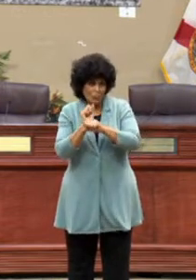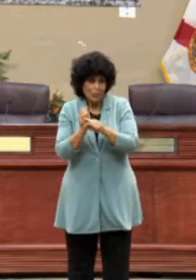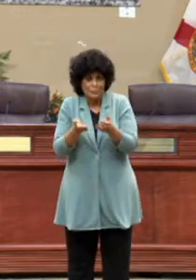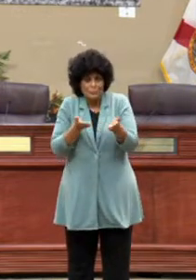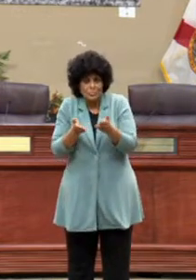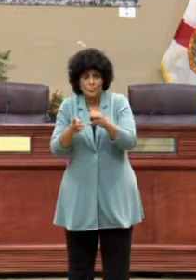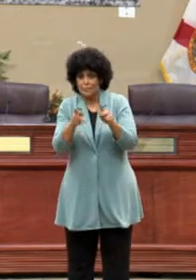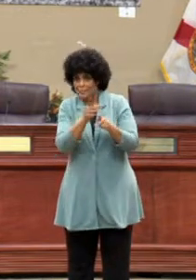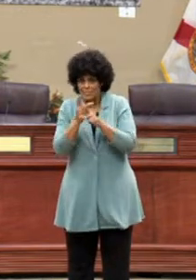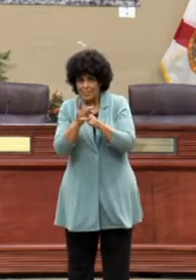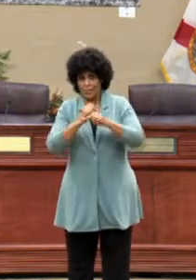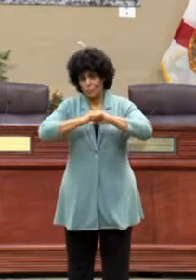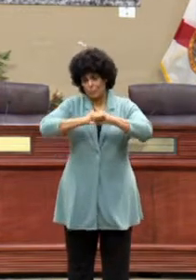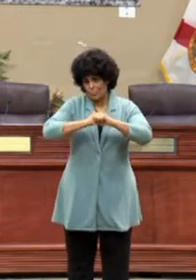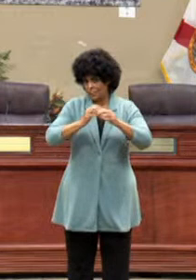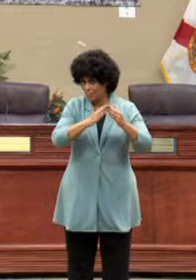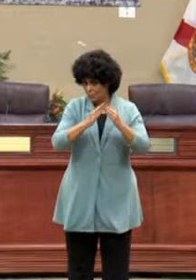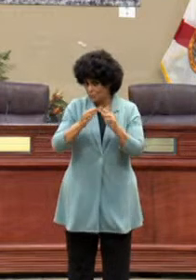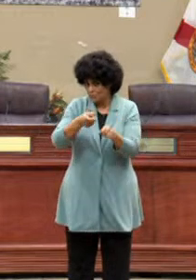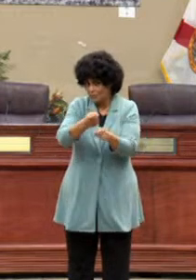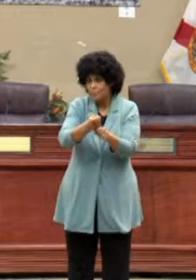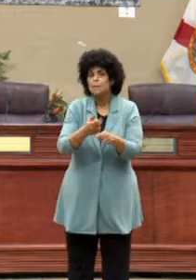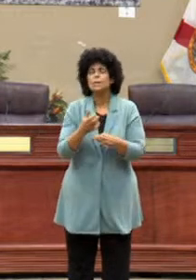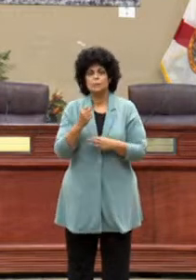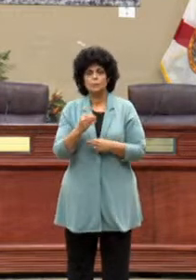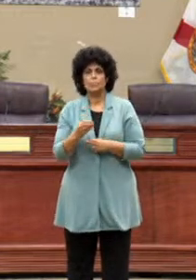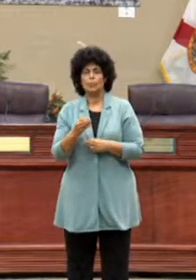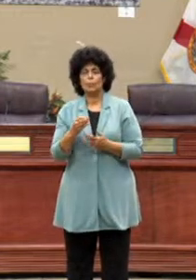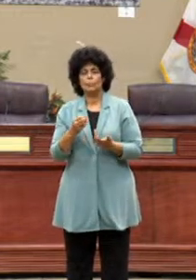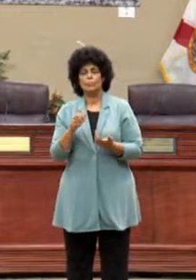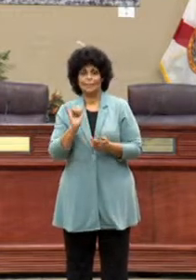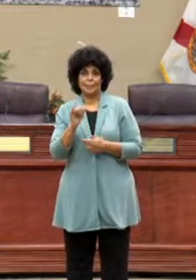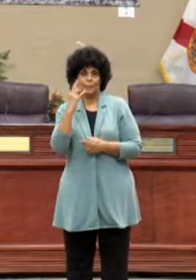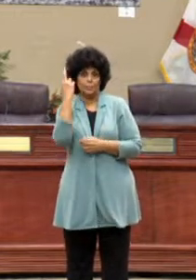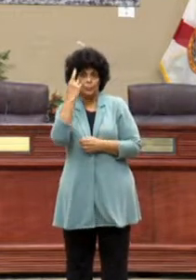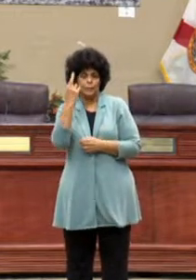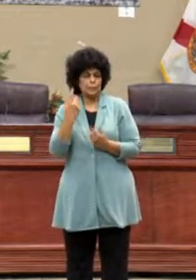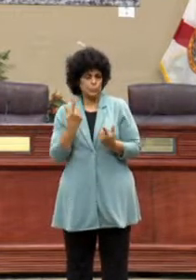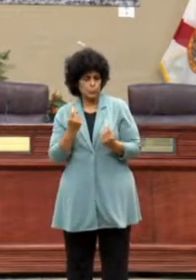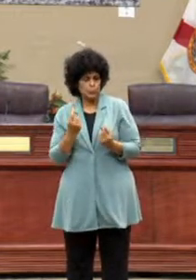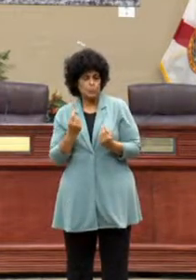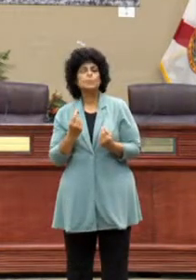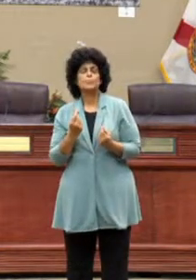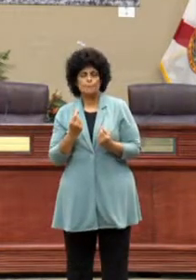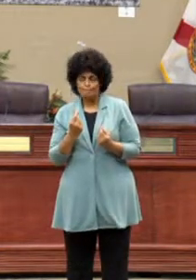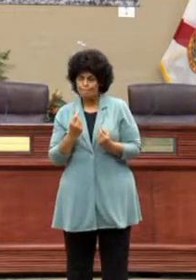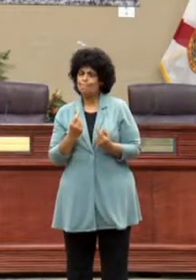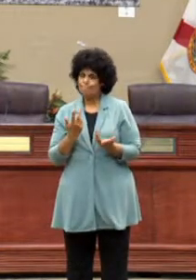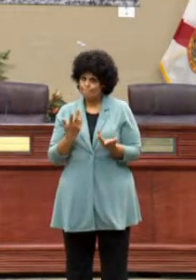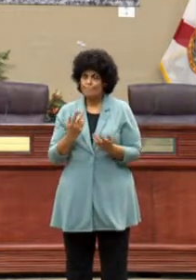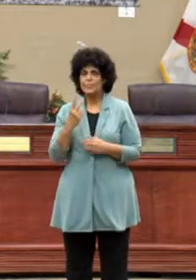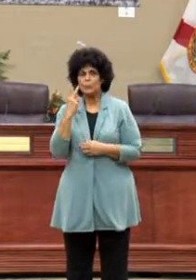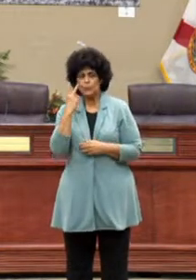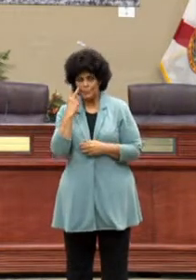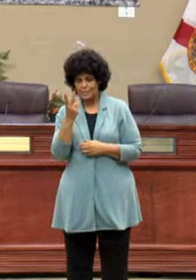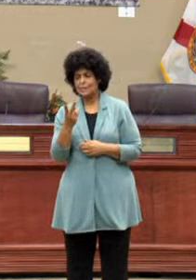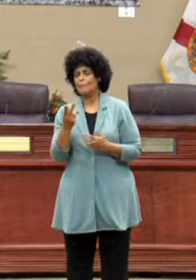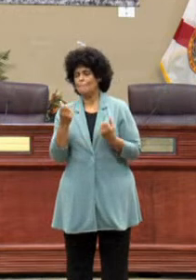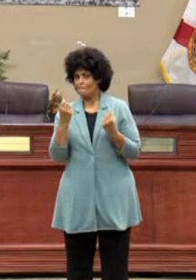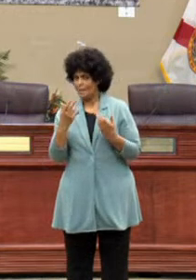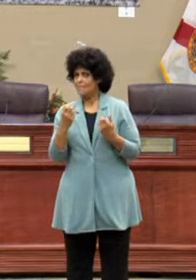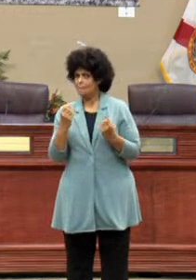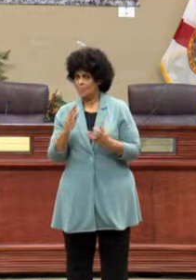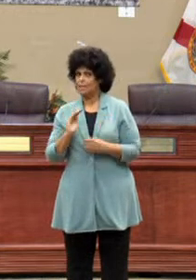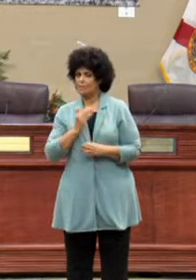community, to protect this community. And because of that, we have seen a significant number of our